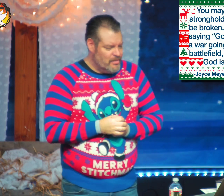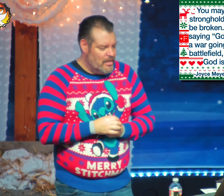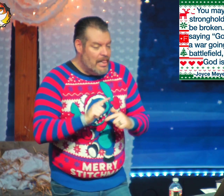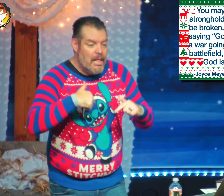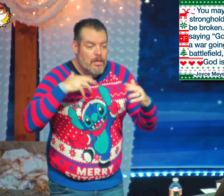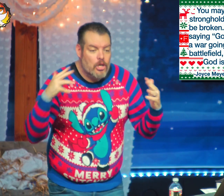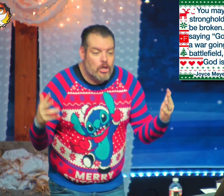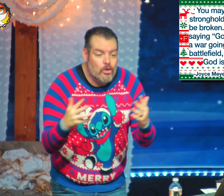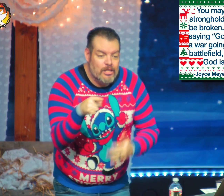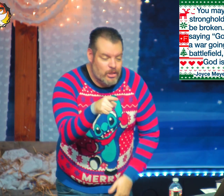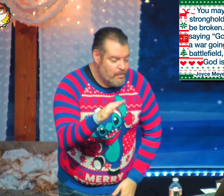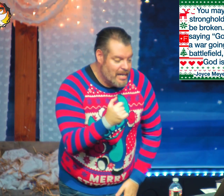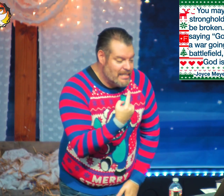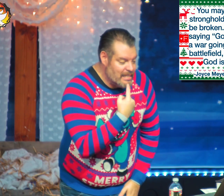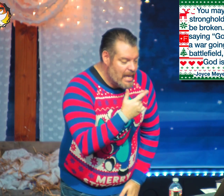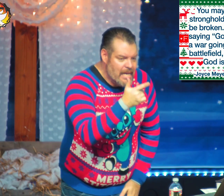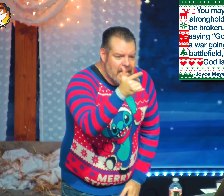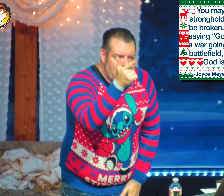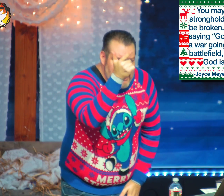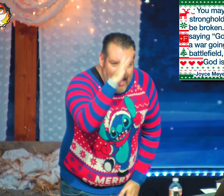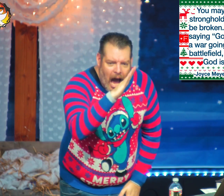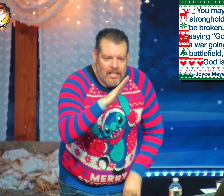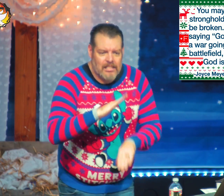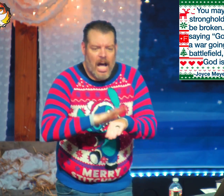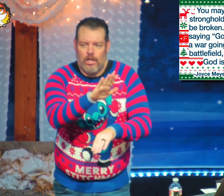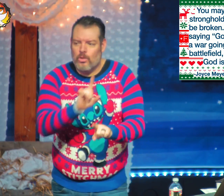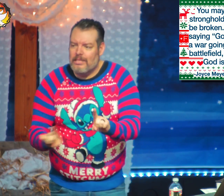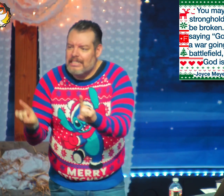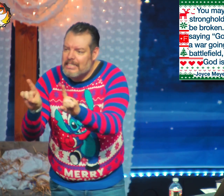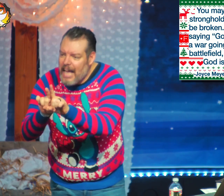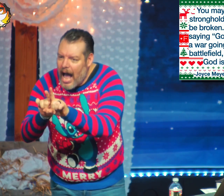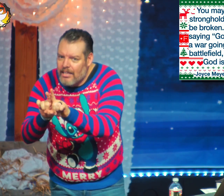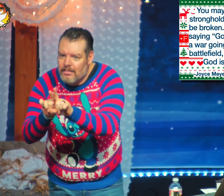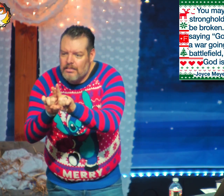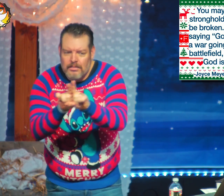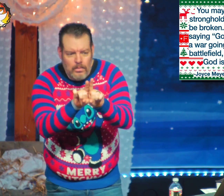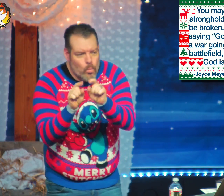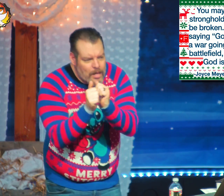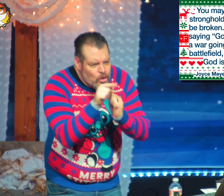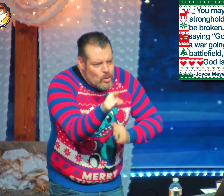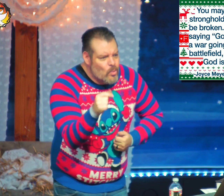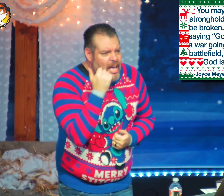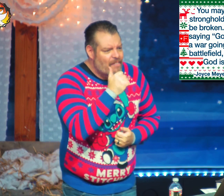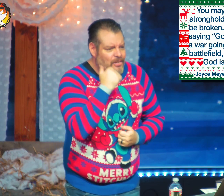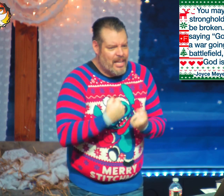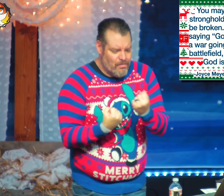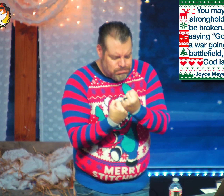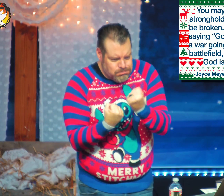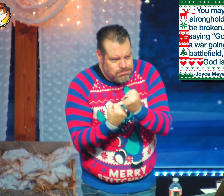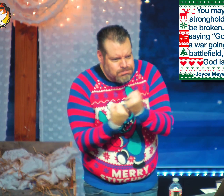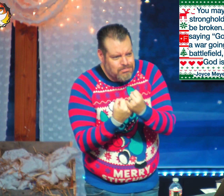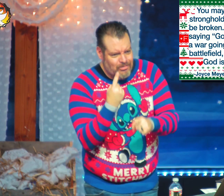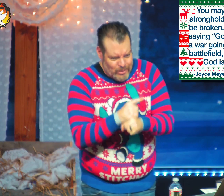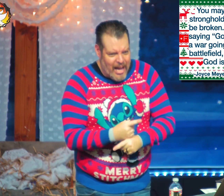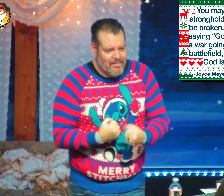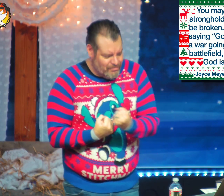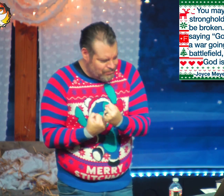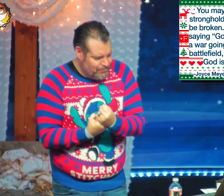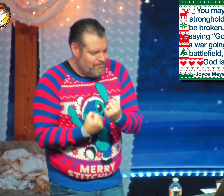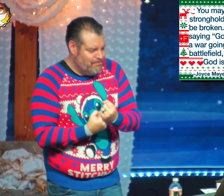You just talked about Joyce Myers. You may have some major strongholds in your life that need to